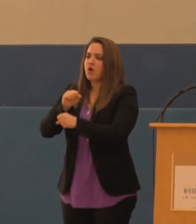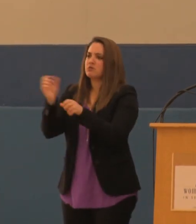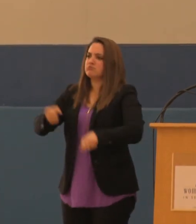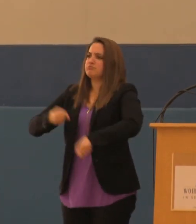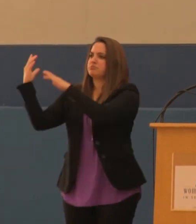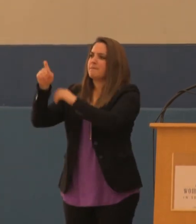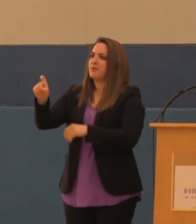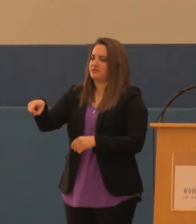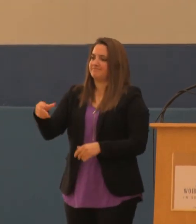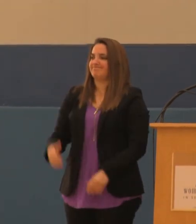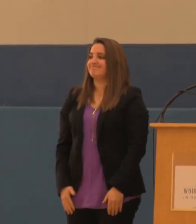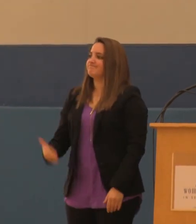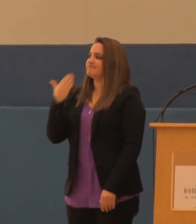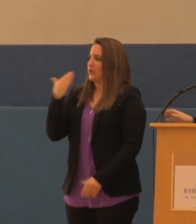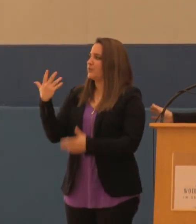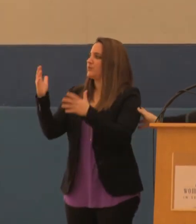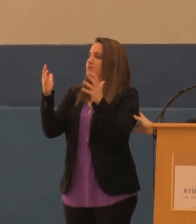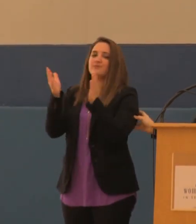workplaces.